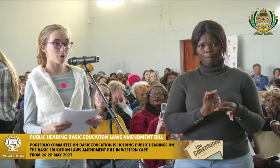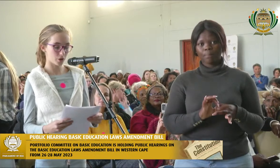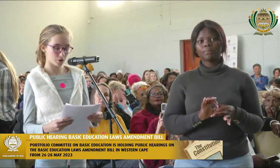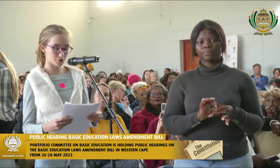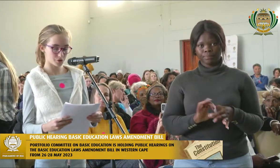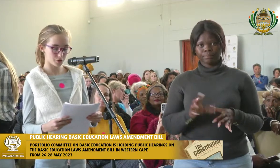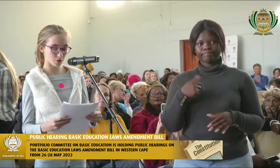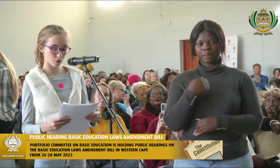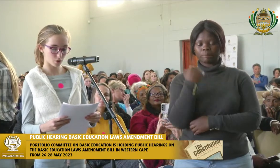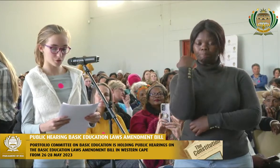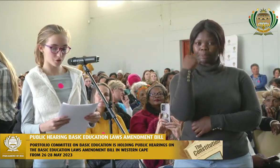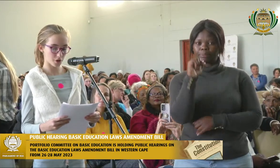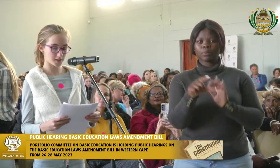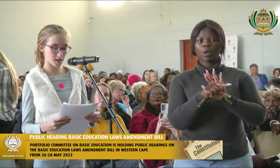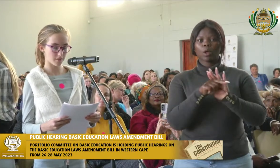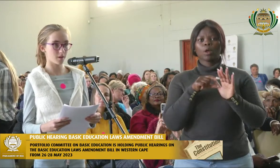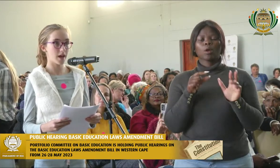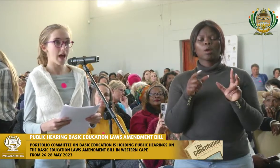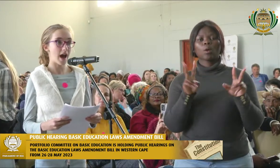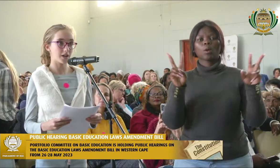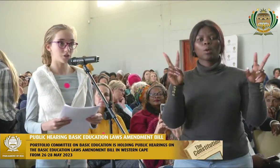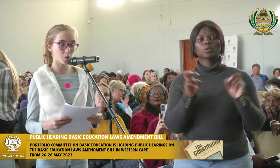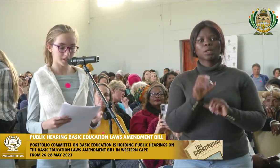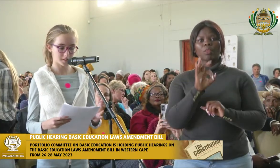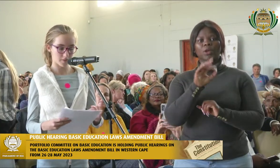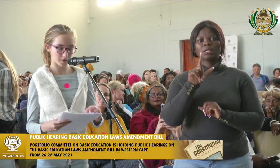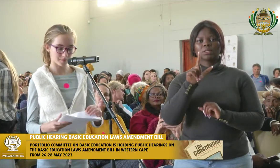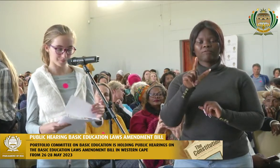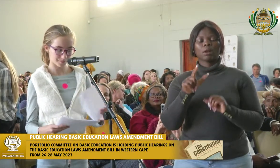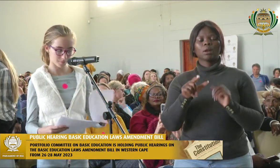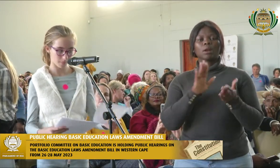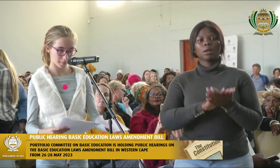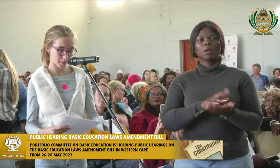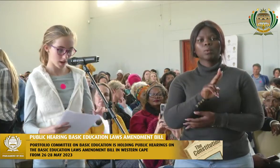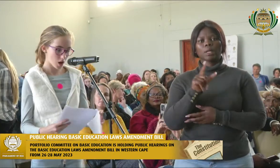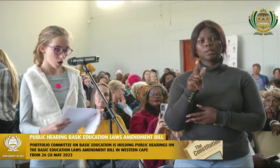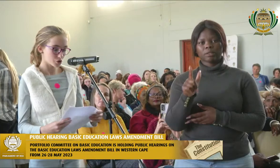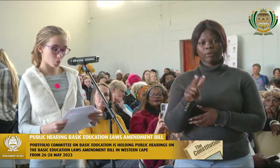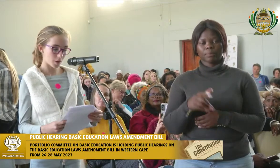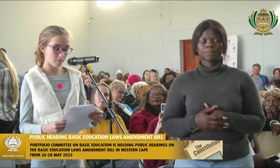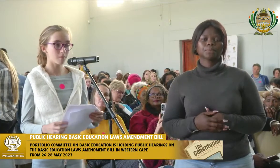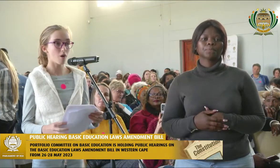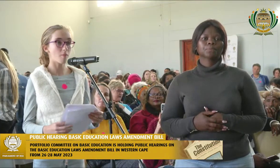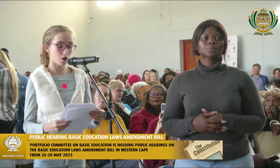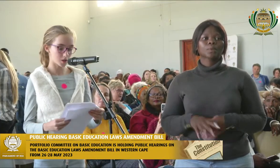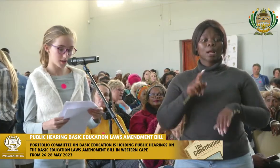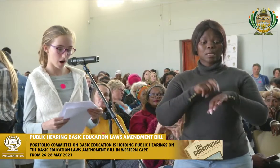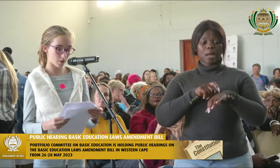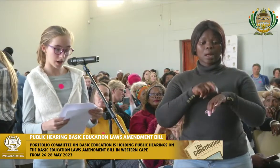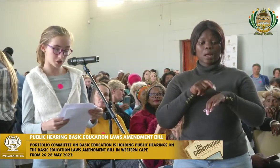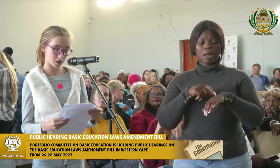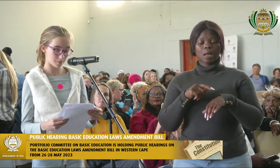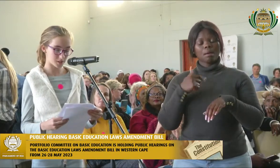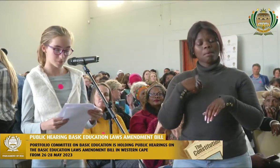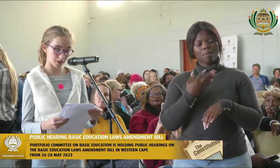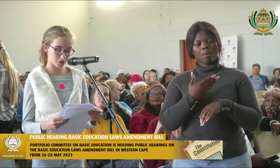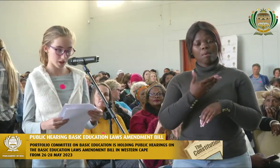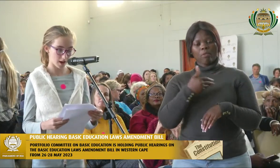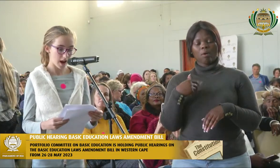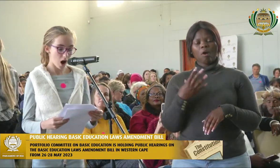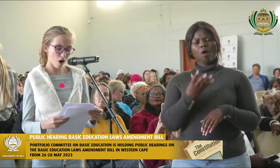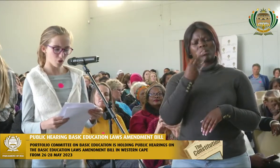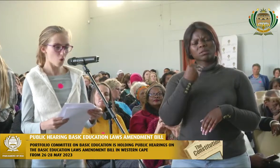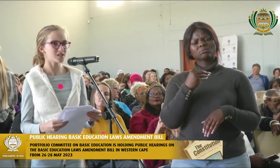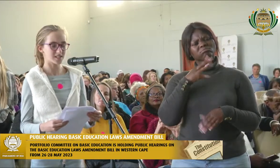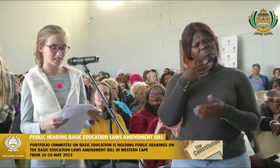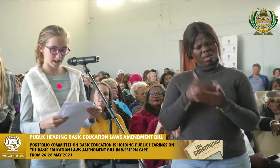I oppose clause 37 and 27. So when my mom asked if I would like to come and speak